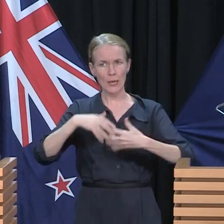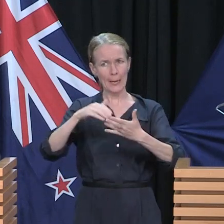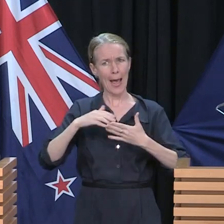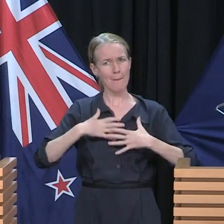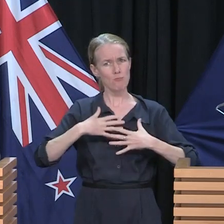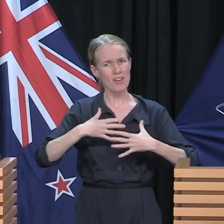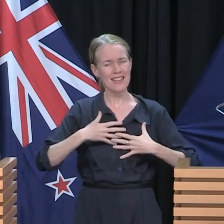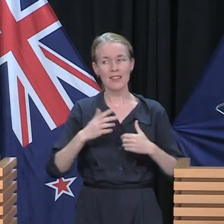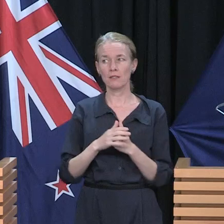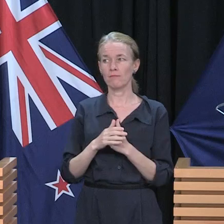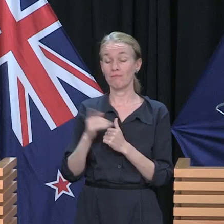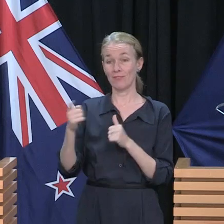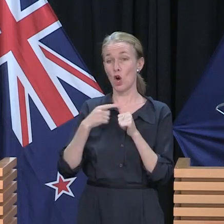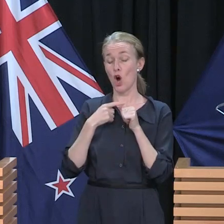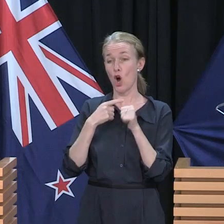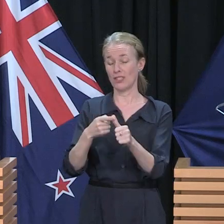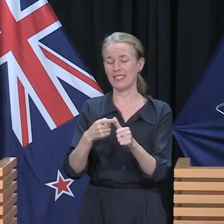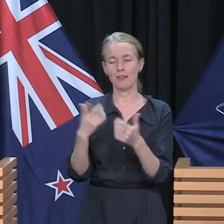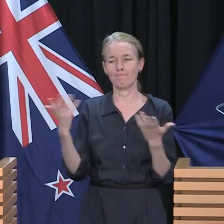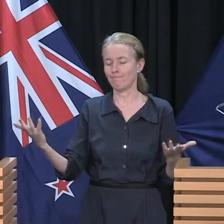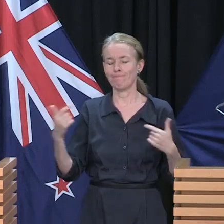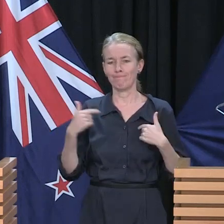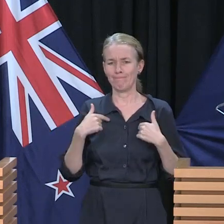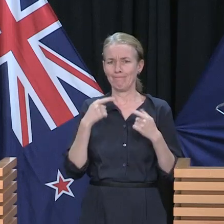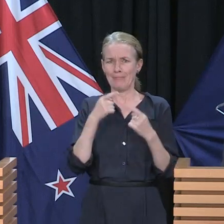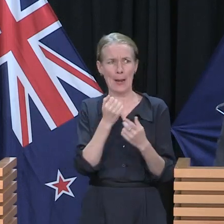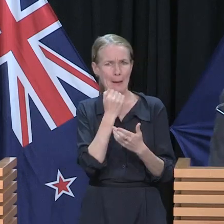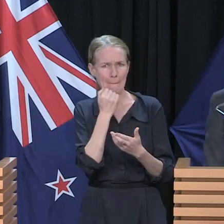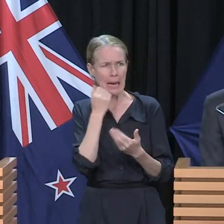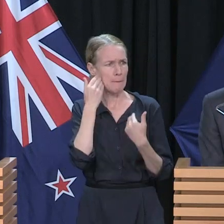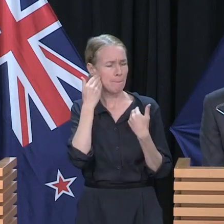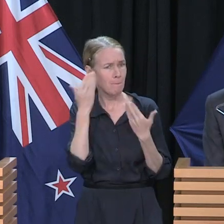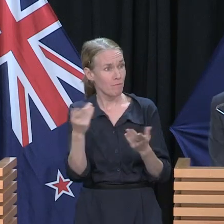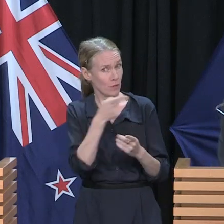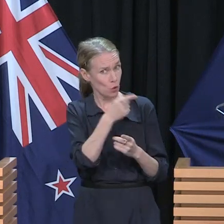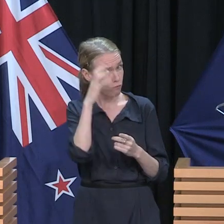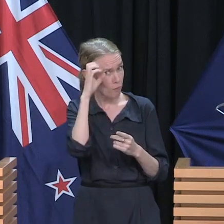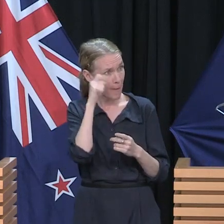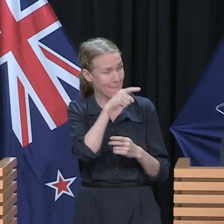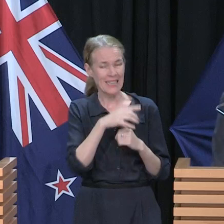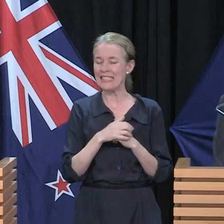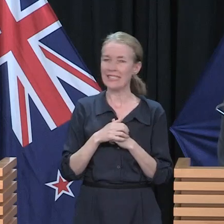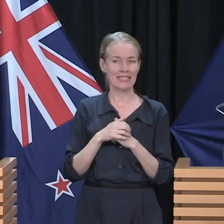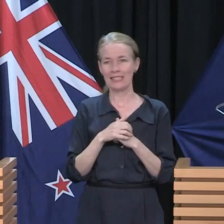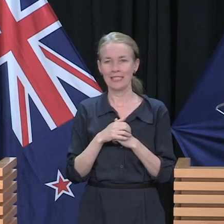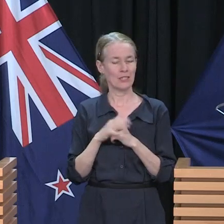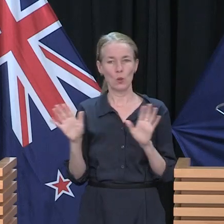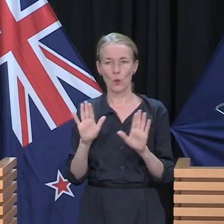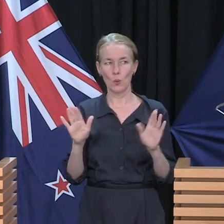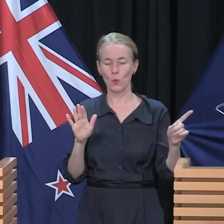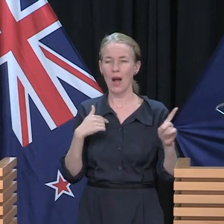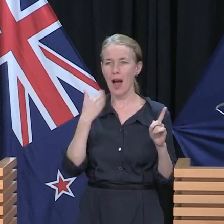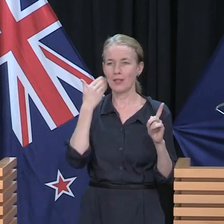managed to increase our numbers of ventilators, you know, from when we first started. I don't know if you know the number off the top of your head. I don't have the updated number, and we will provide